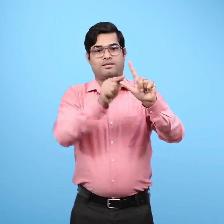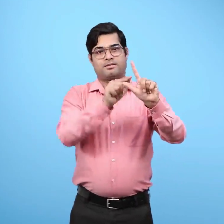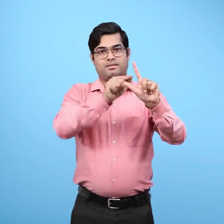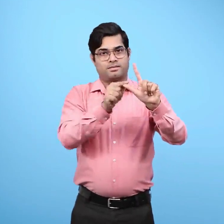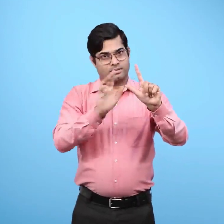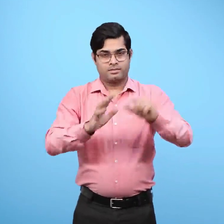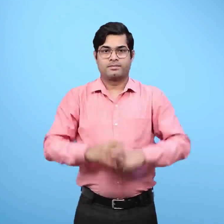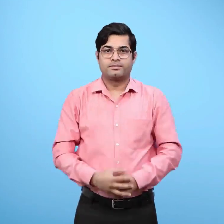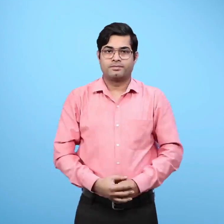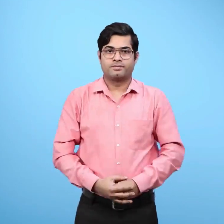with blue.